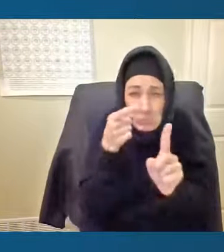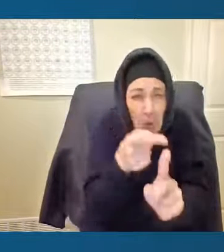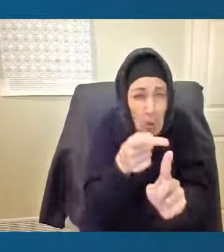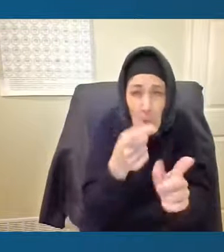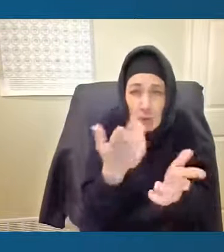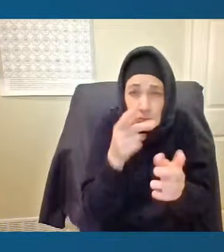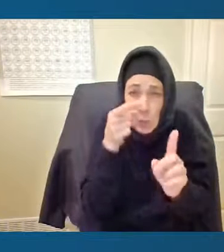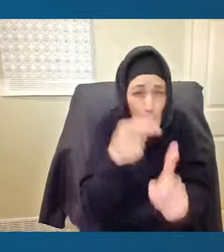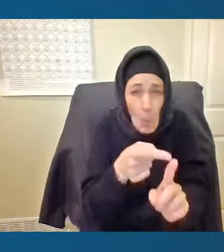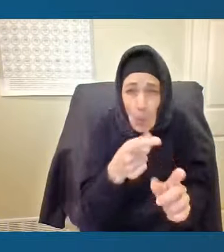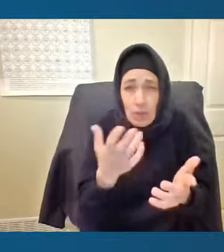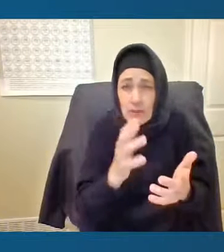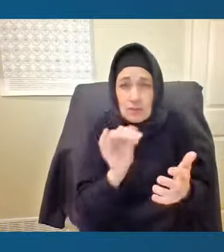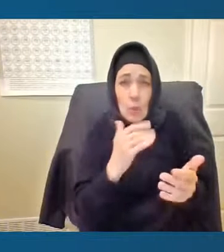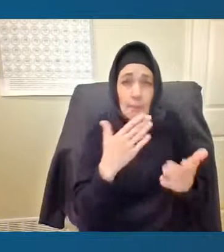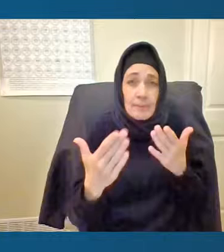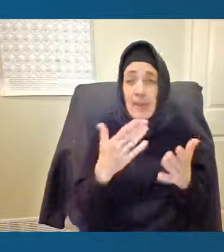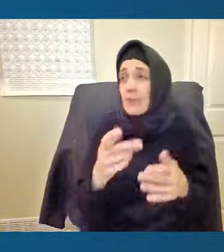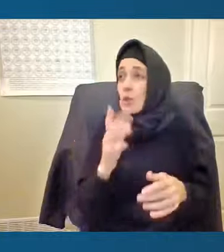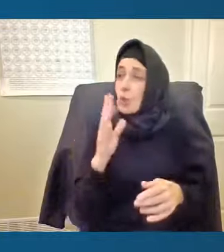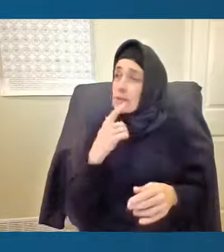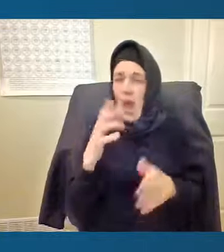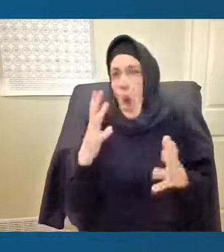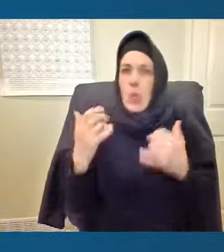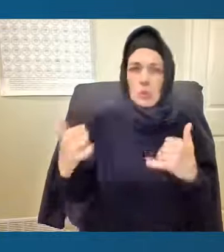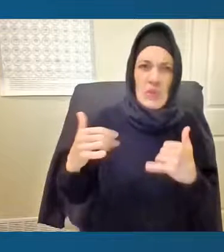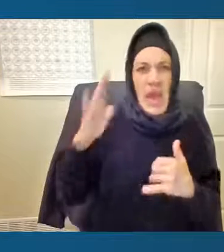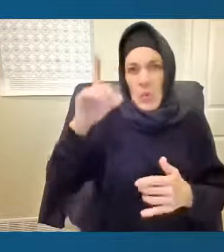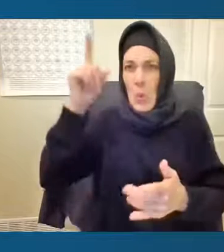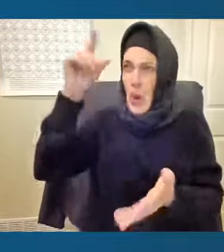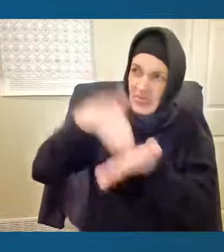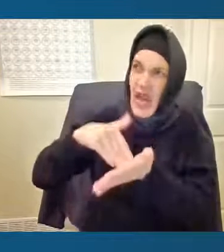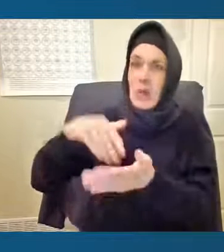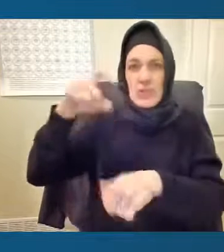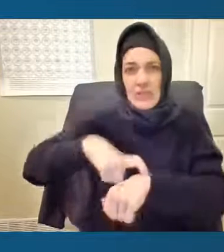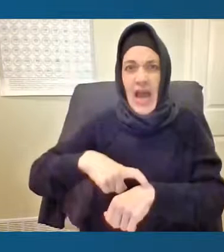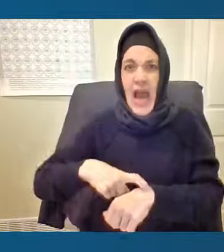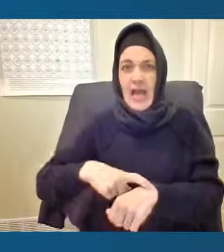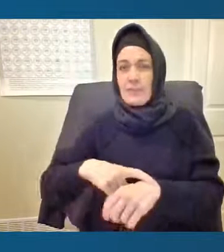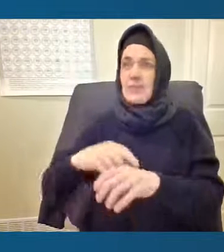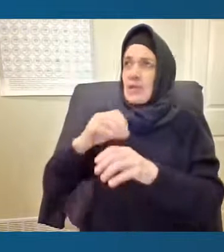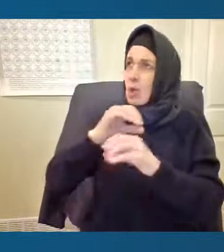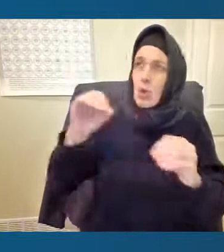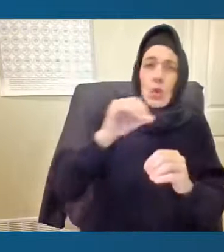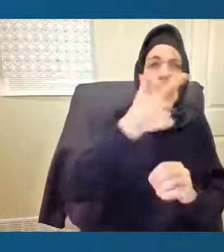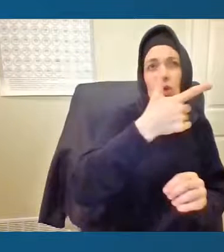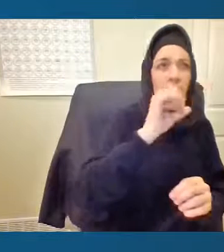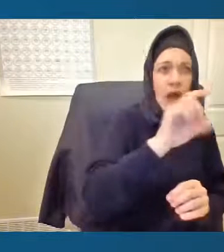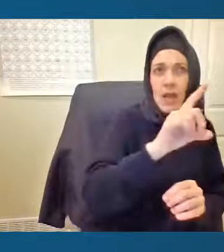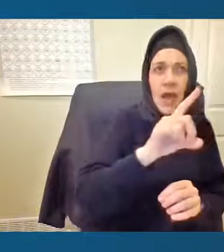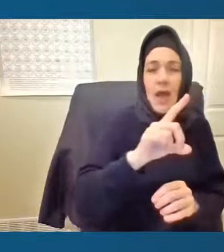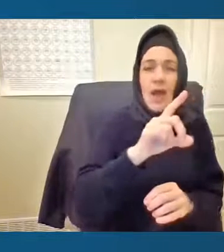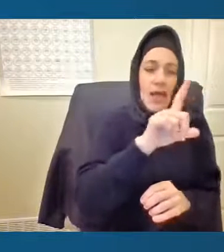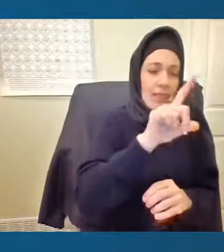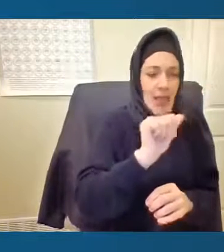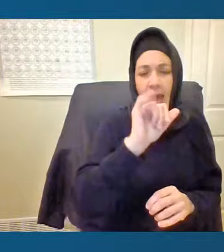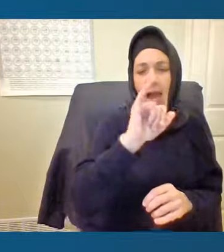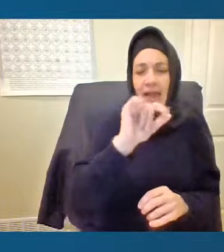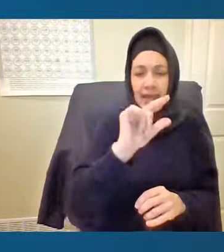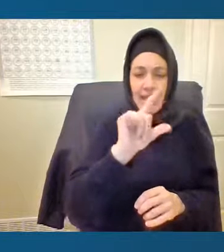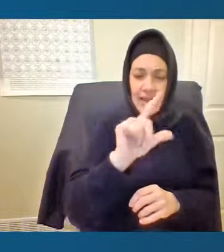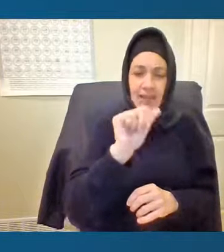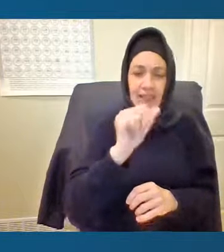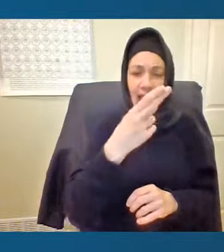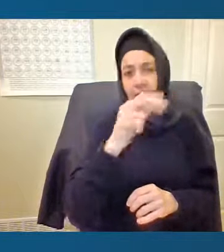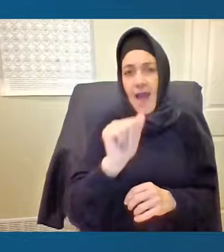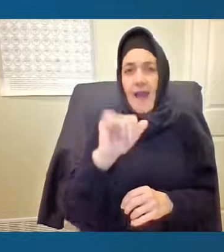you're going to be like, yeah, I'm doing 1,000 la ilaha illallahs. Tomorrow, man, you're going to be like, yo, woo, let's do five. So,